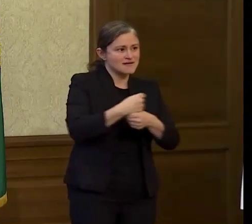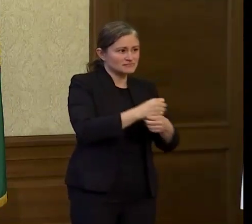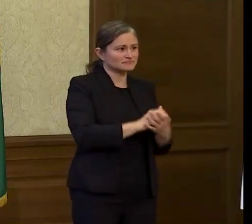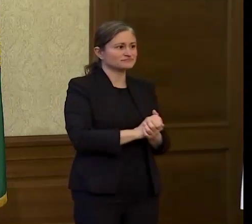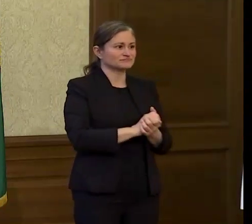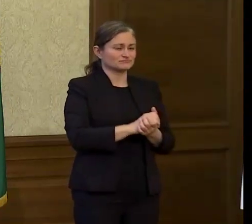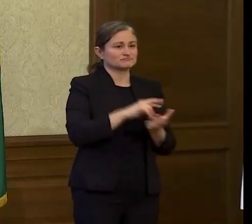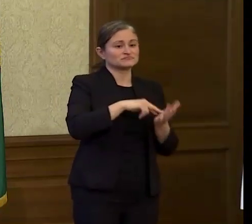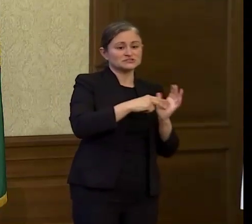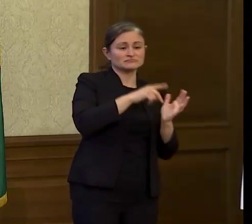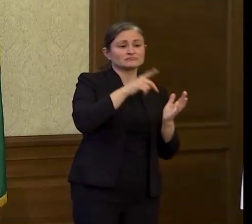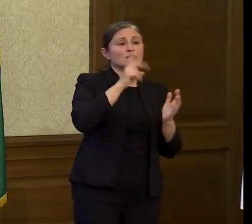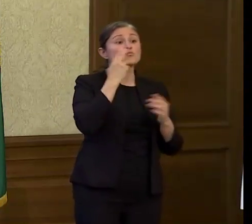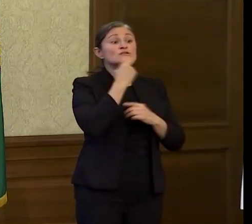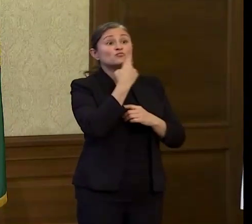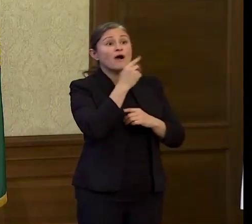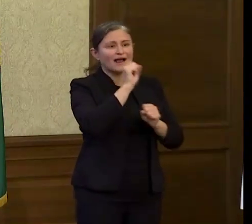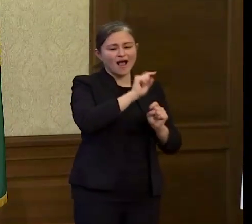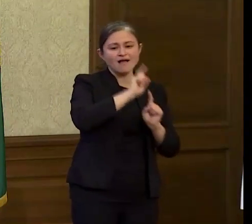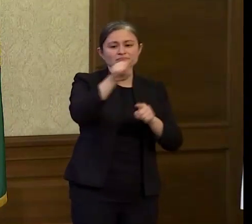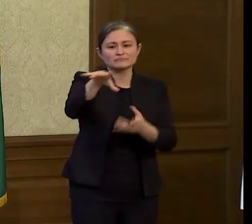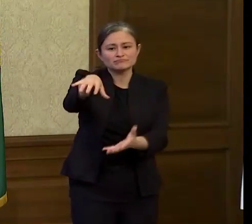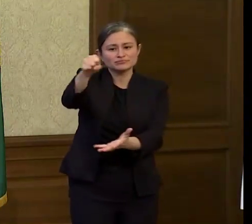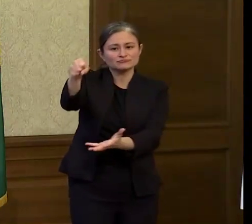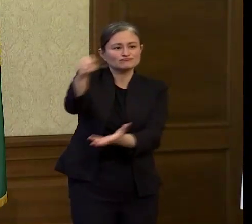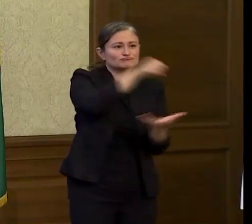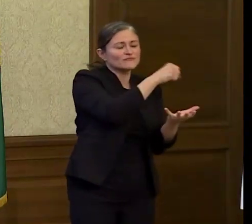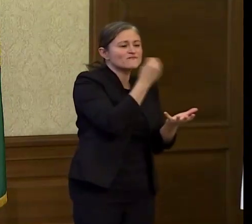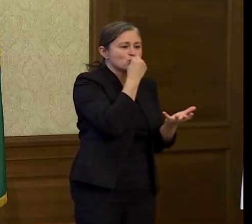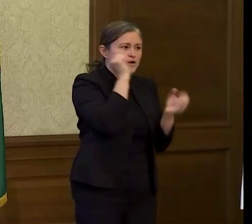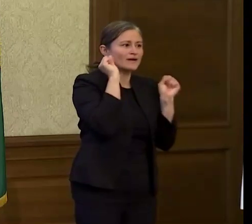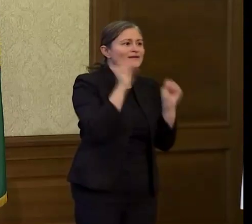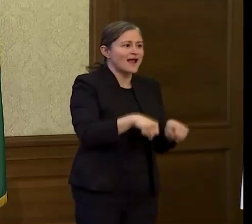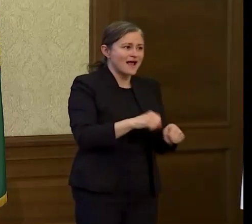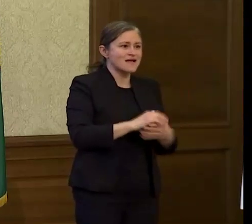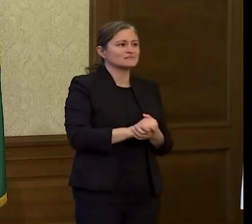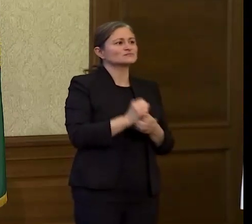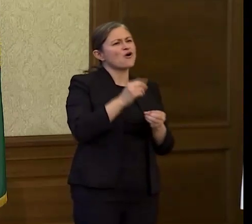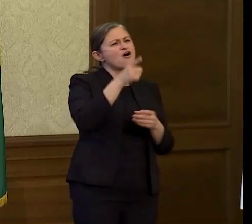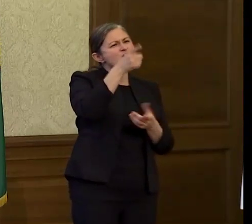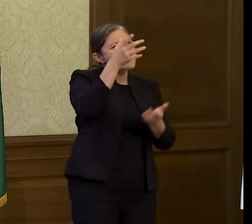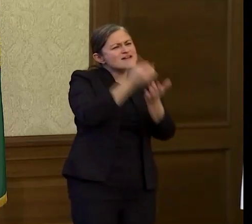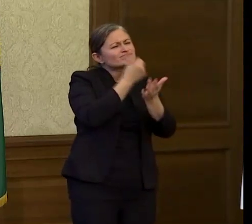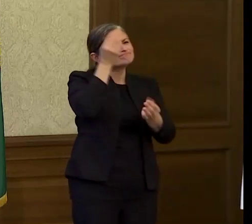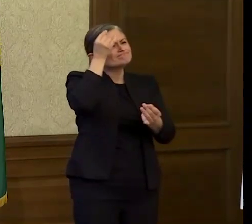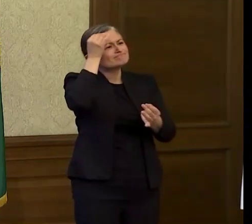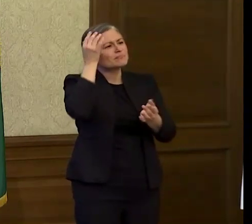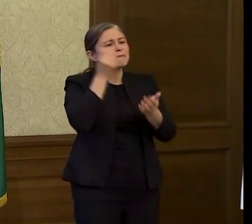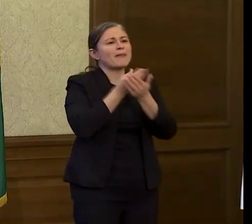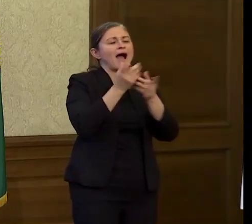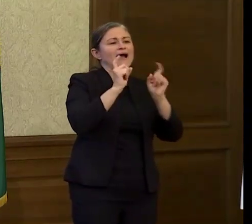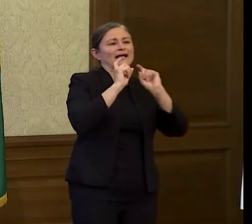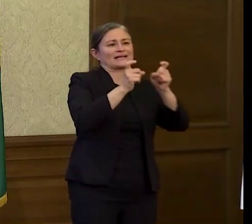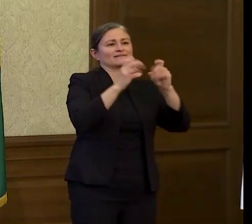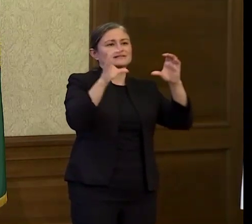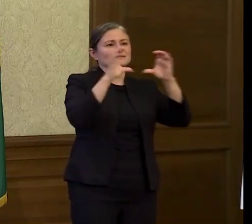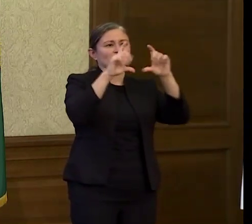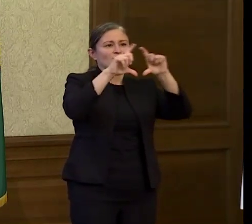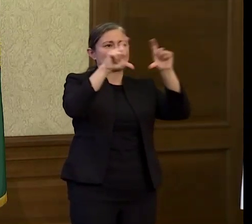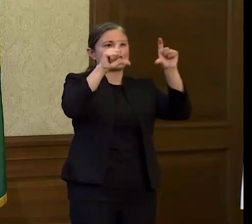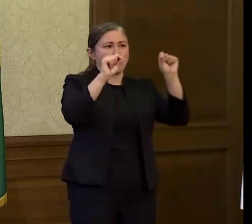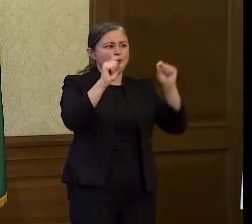will consider buying a gift certificate for that business to use when this is all over. I'm thinking